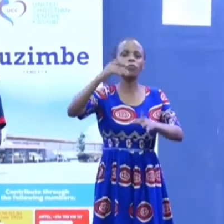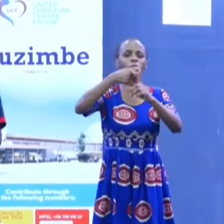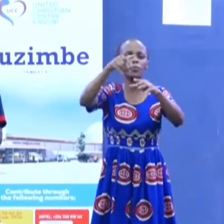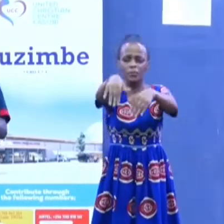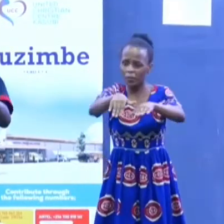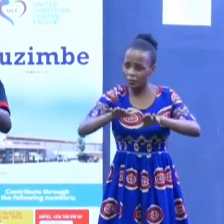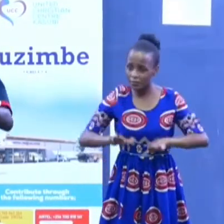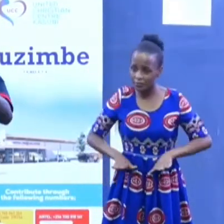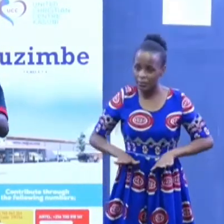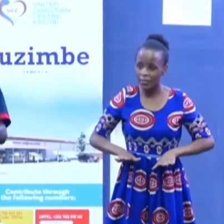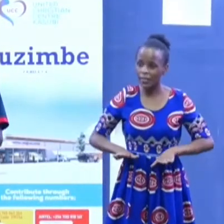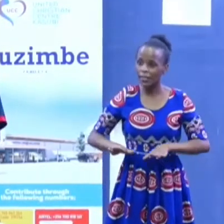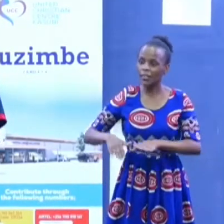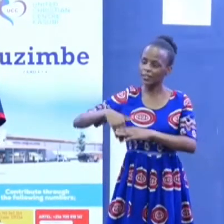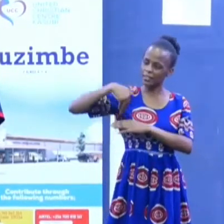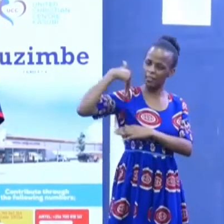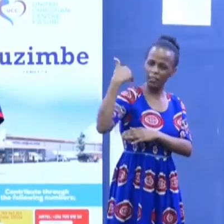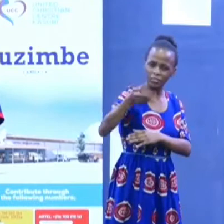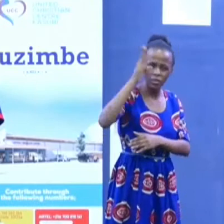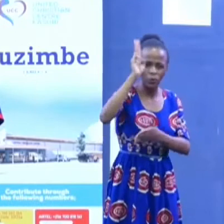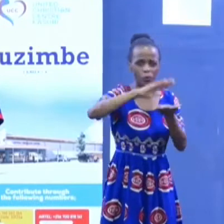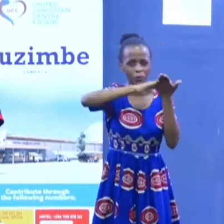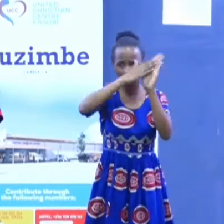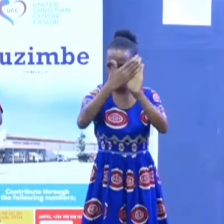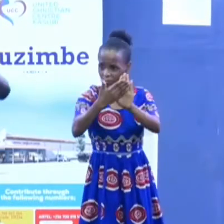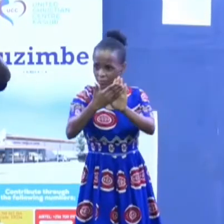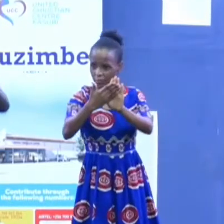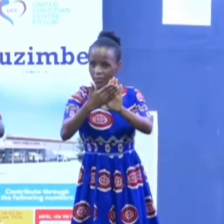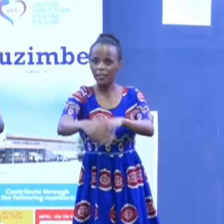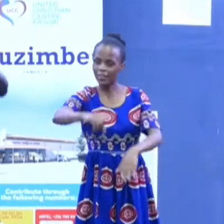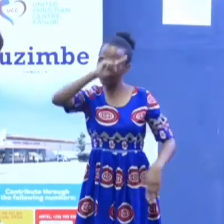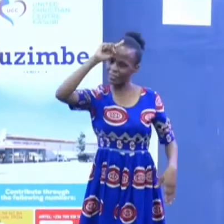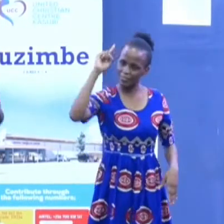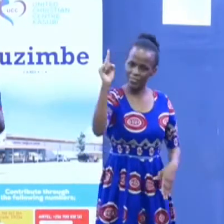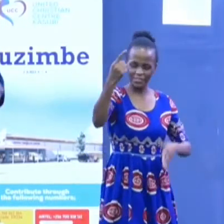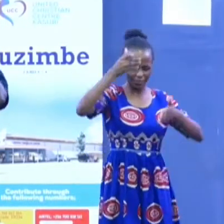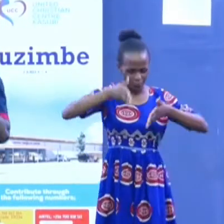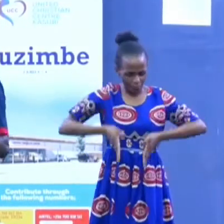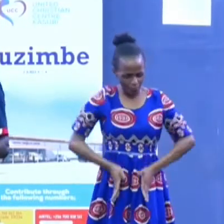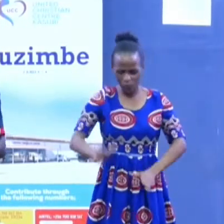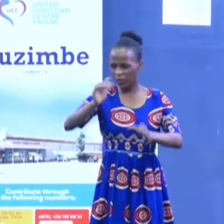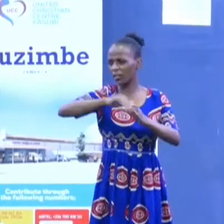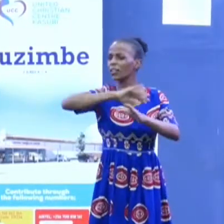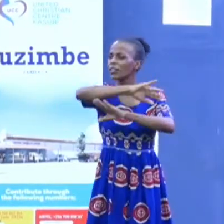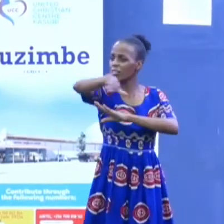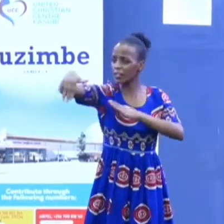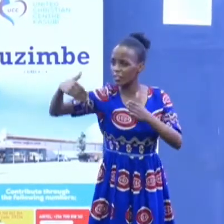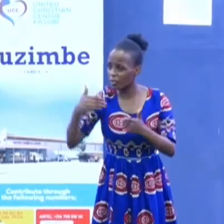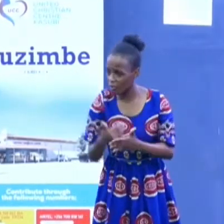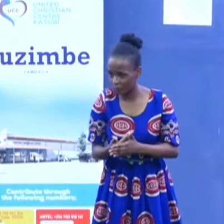the dead, that in he may be, he may have all